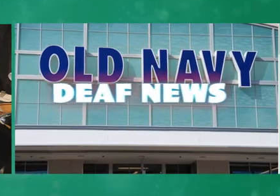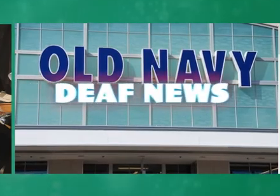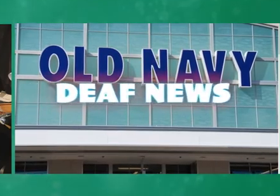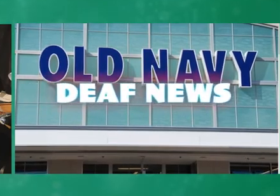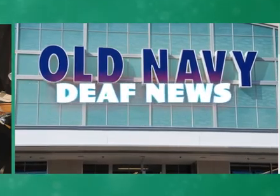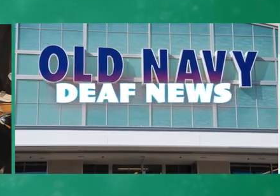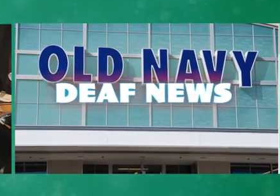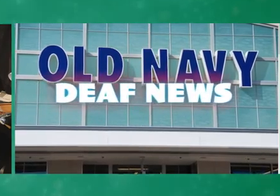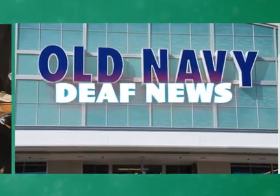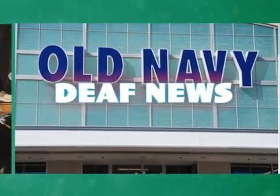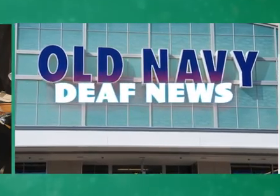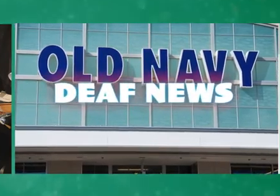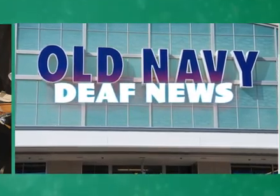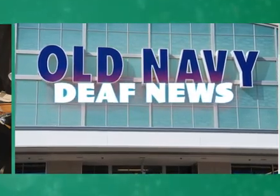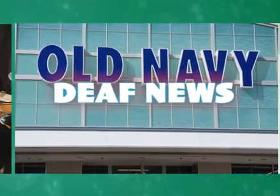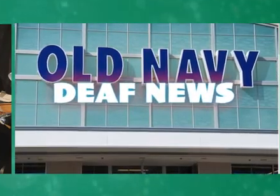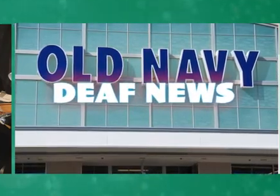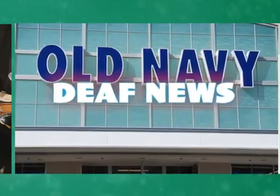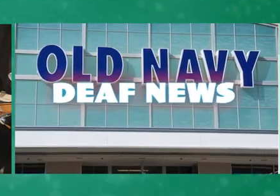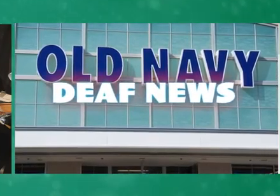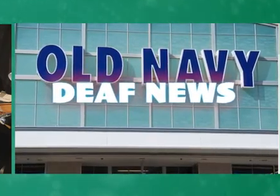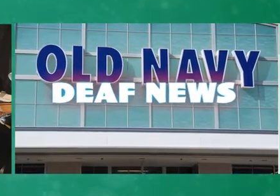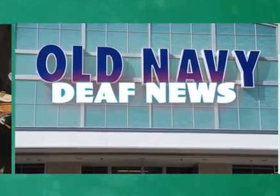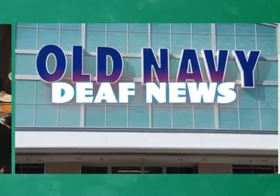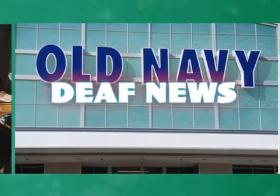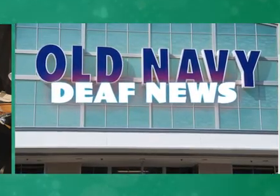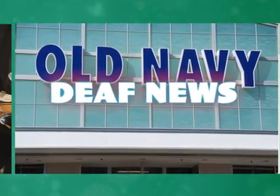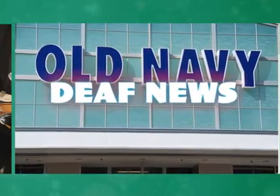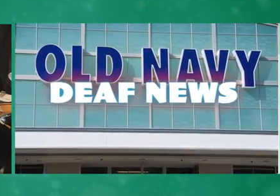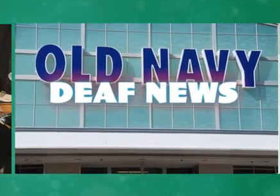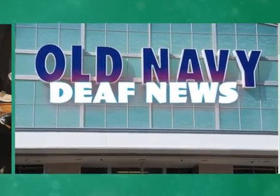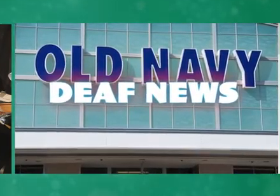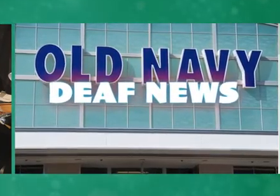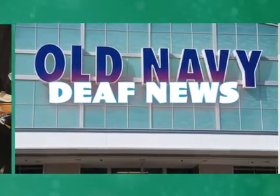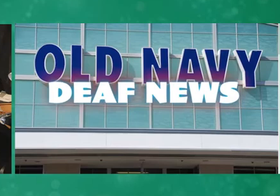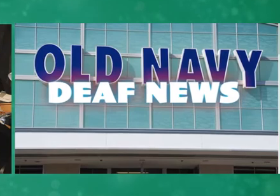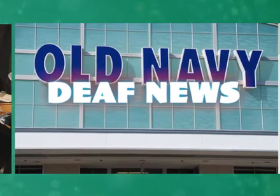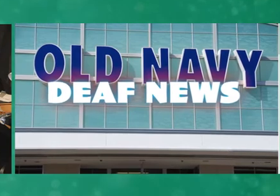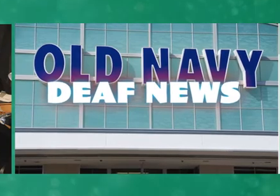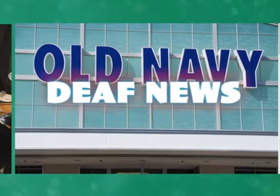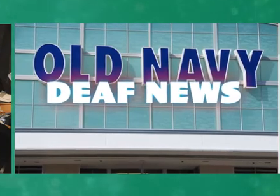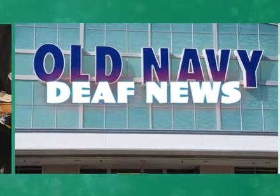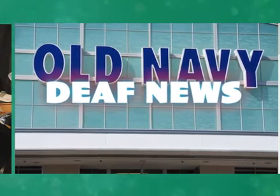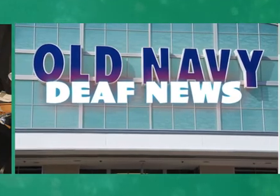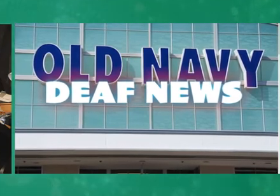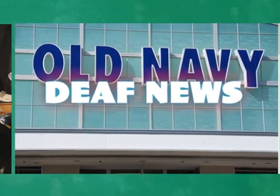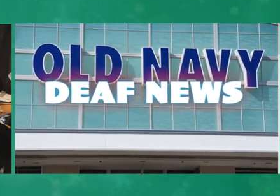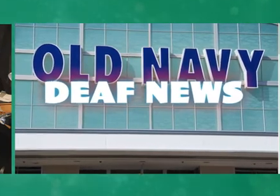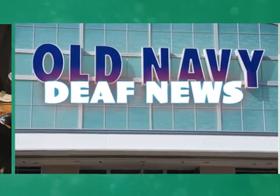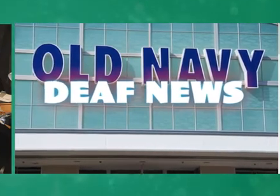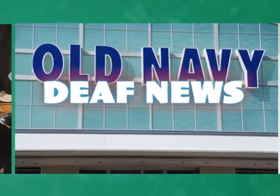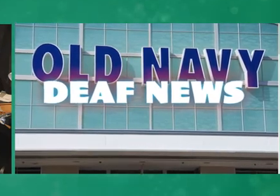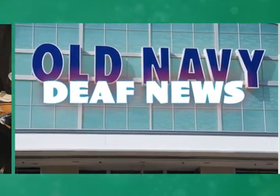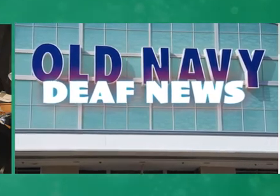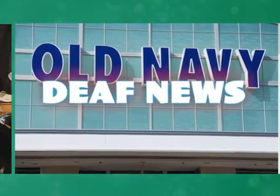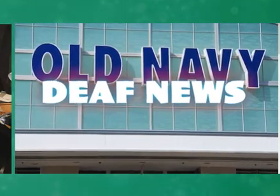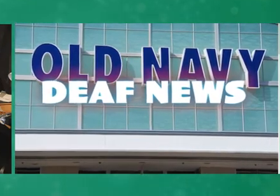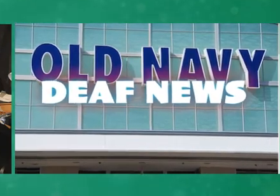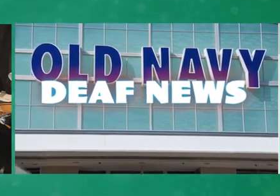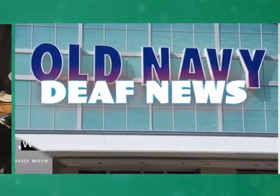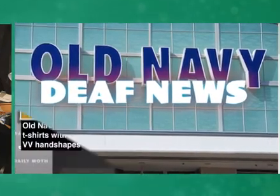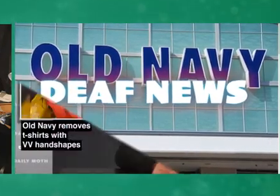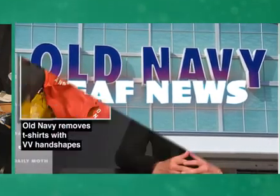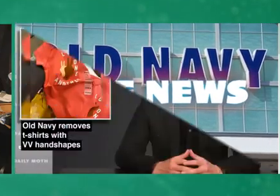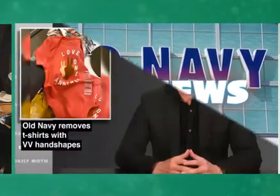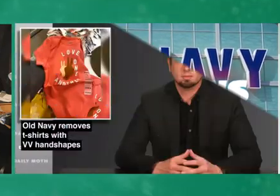English captions at the bottom of the video. And what I'm doing is just trying to highlight some really cool stylistic choices that are being used by different people who